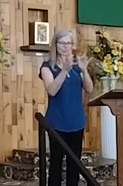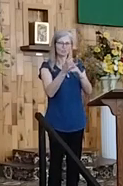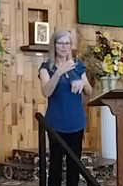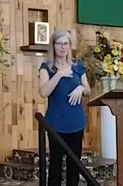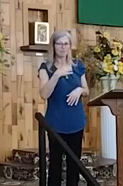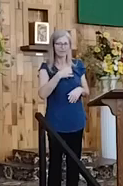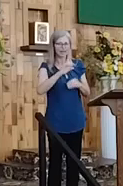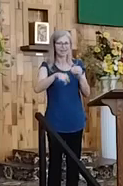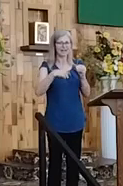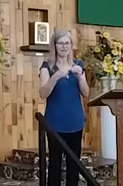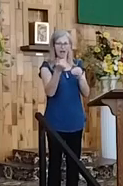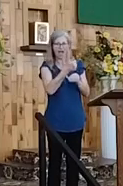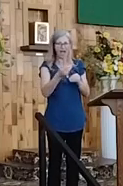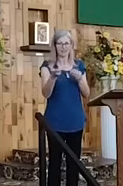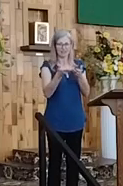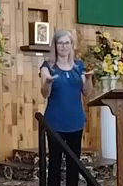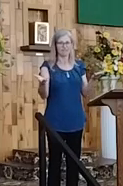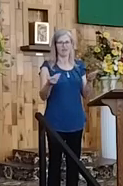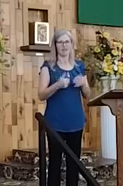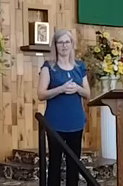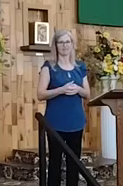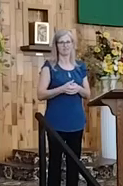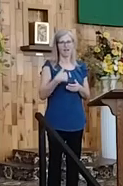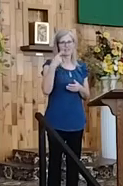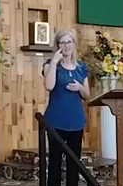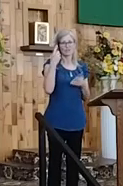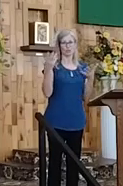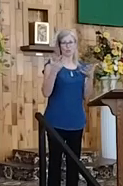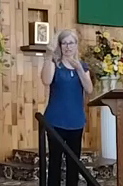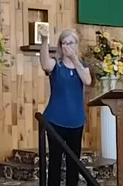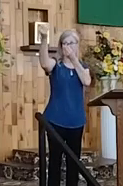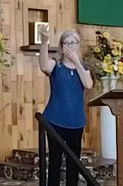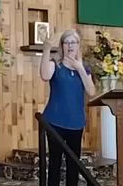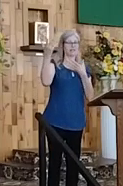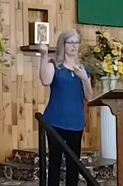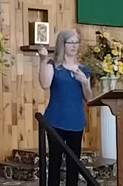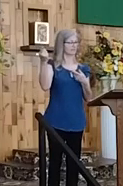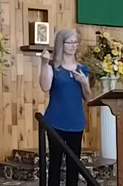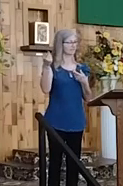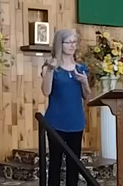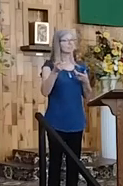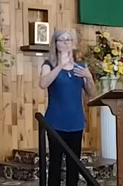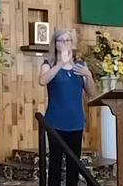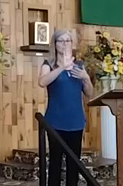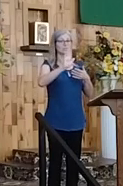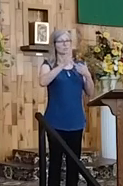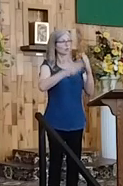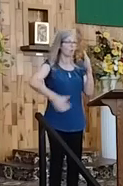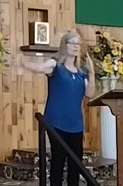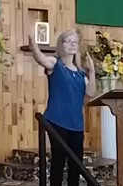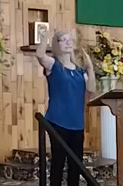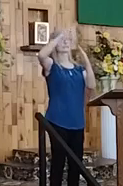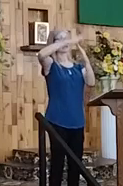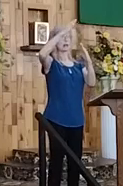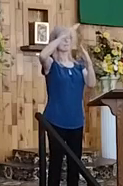complain about any of them. I think what he's telling us is get your priorities